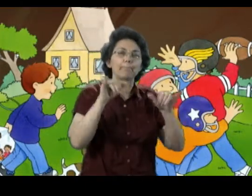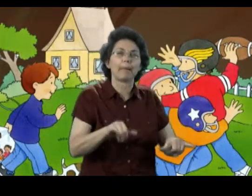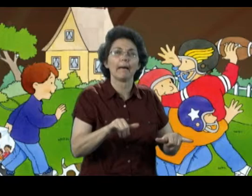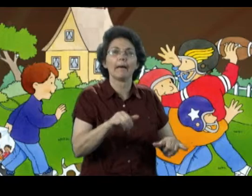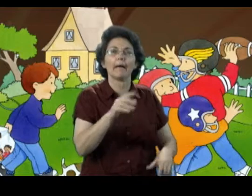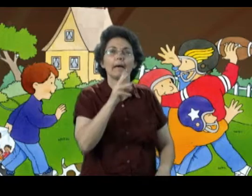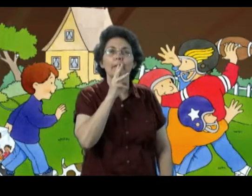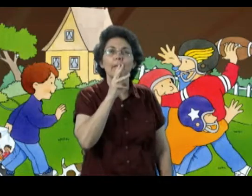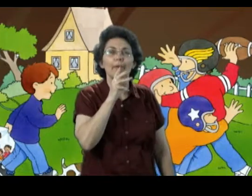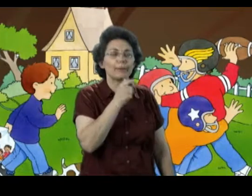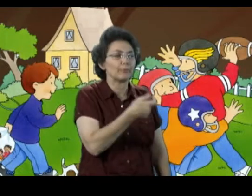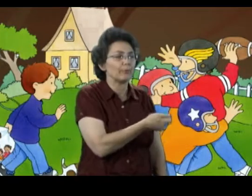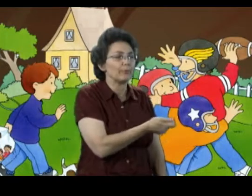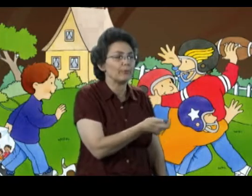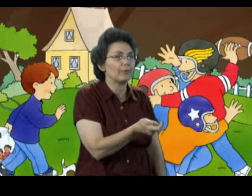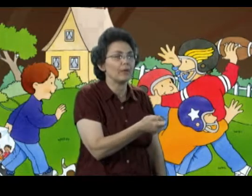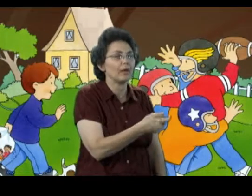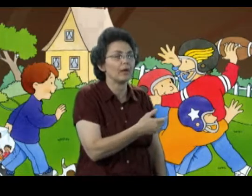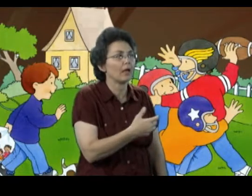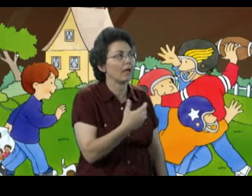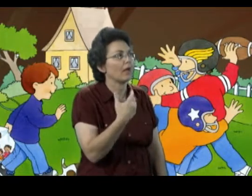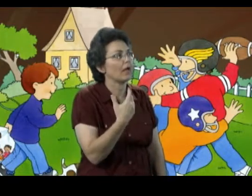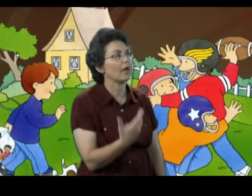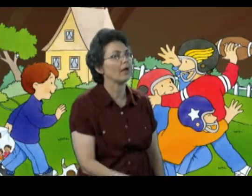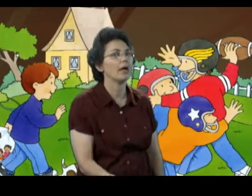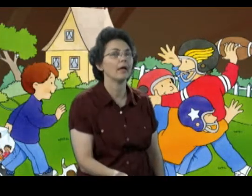His dad was still watering.